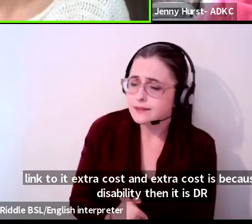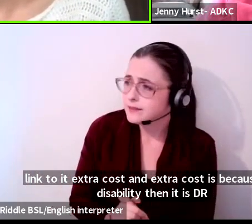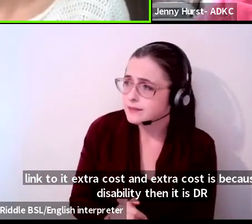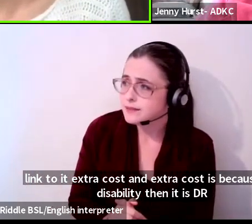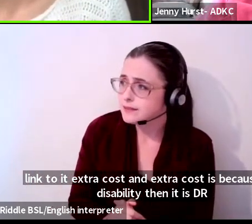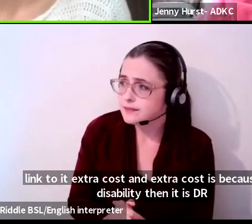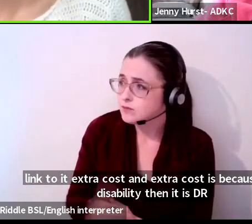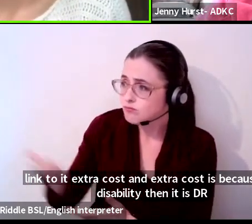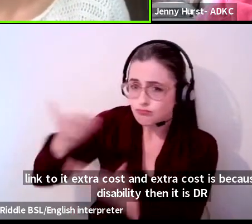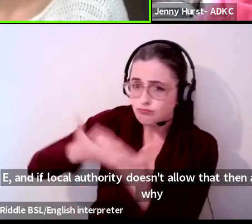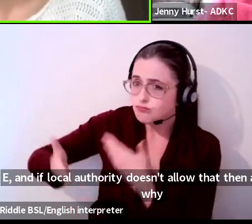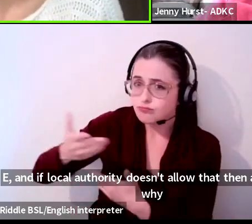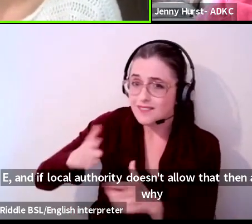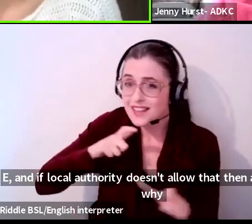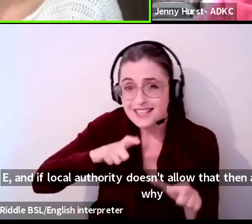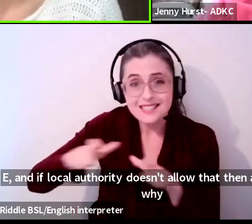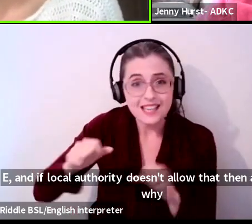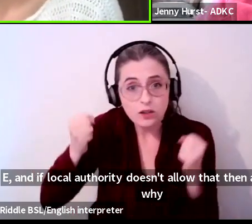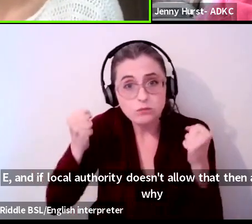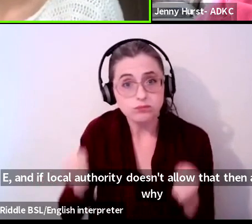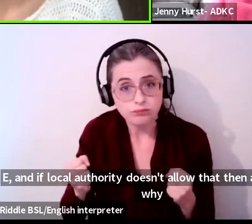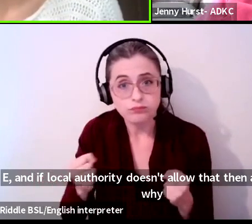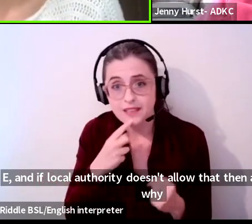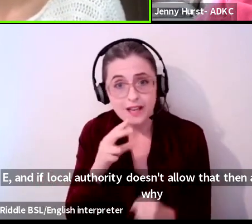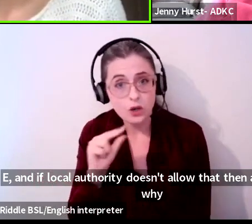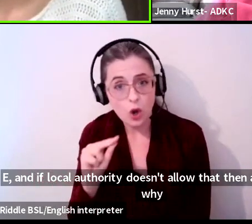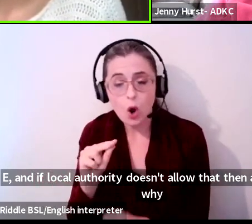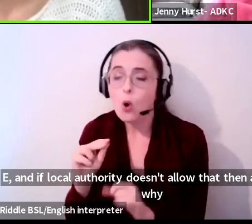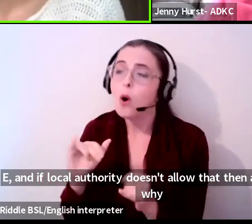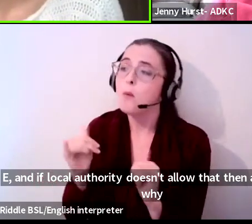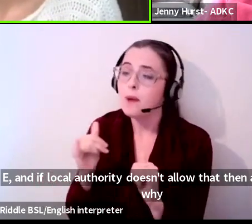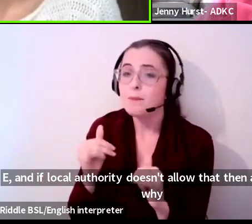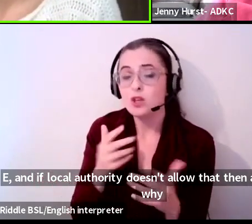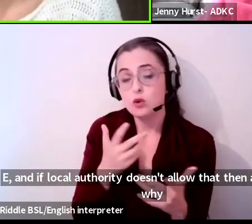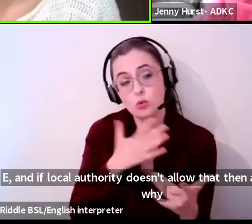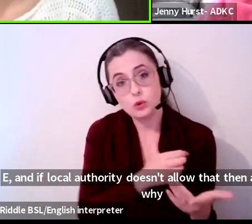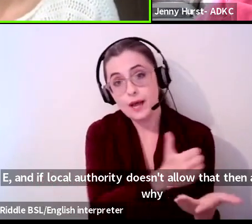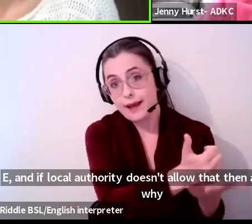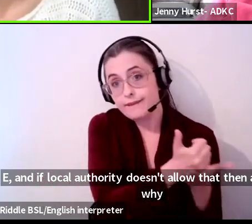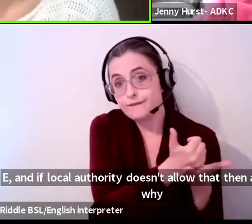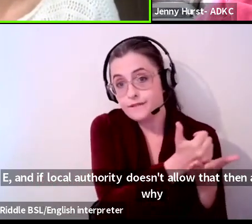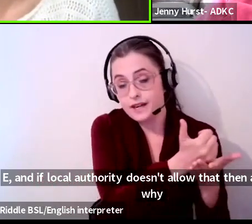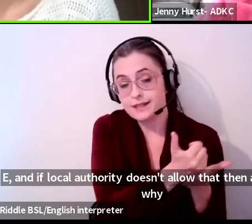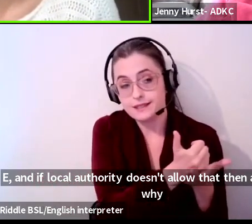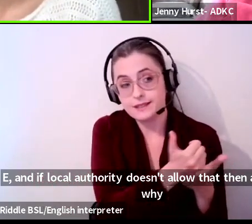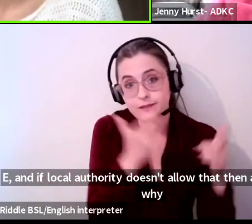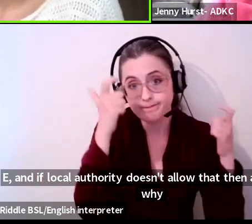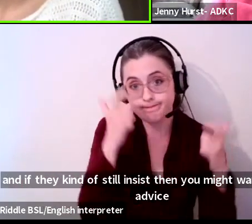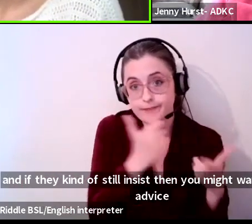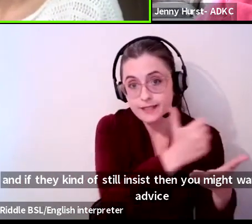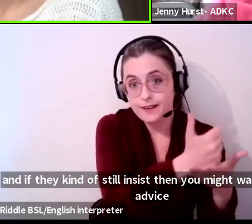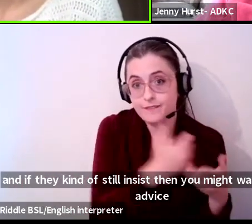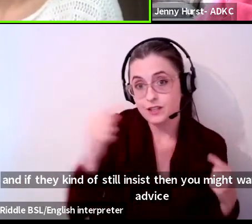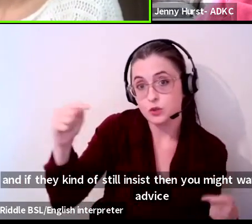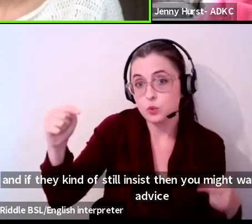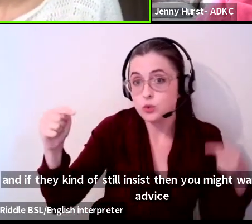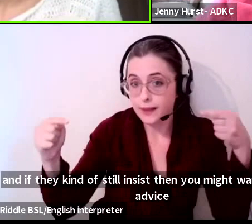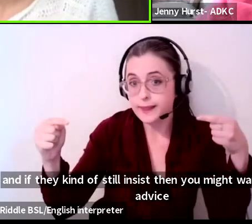they kind of still insist, then you might want to get advice and challenge that.